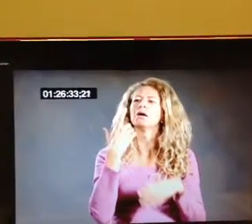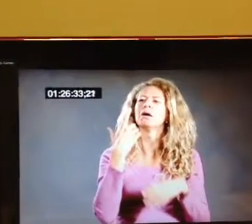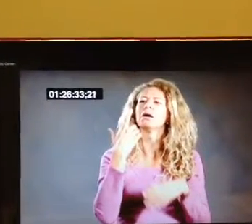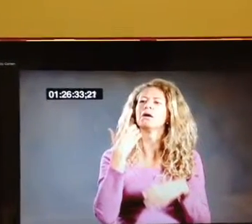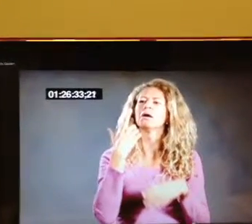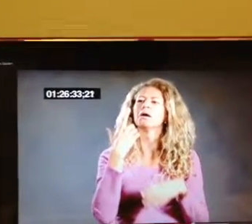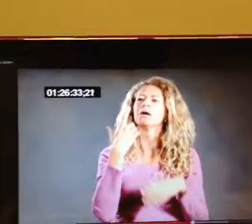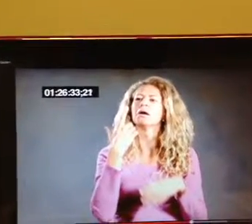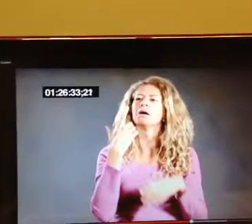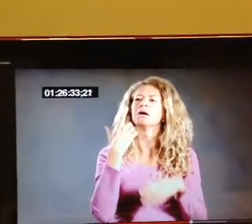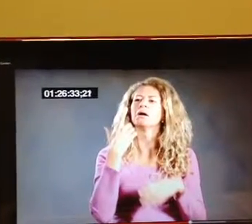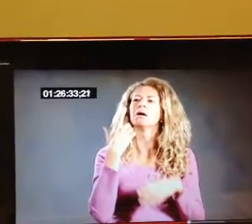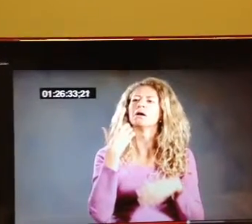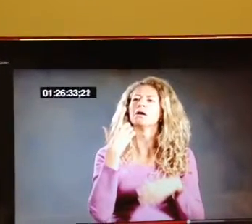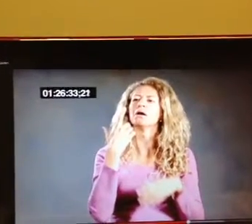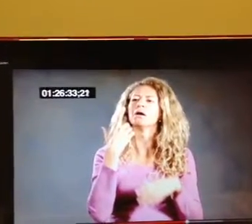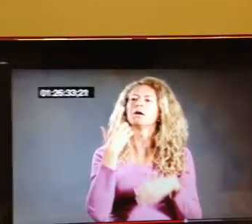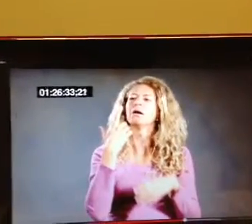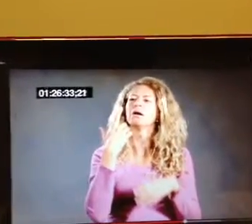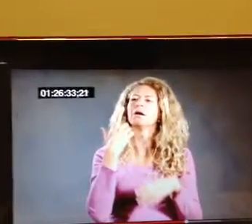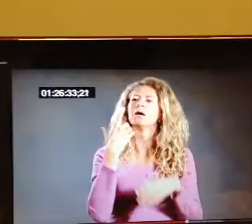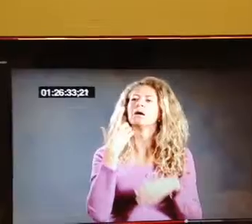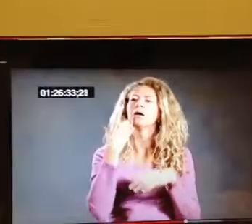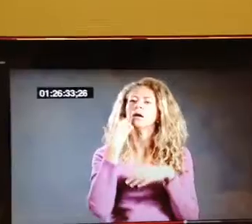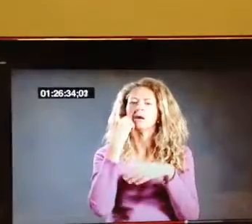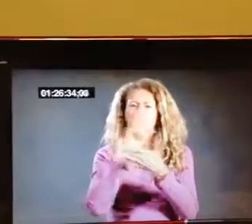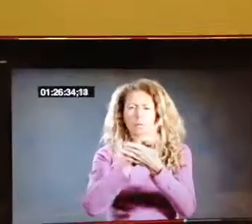was growing, but the cabbage was growing really well.